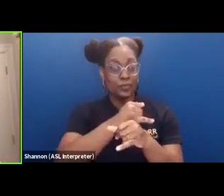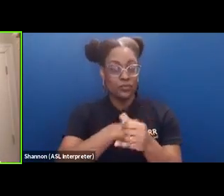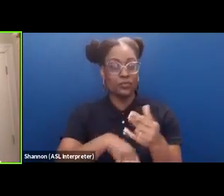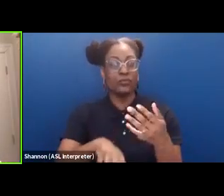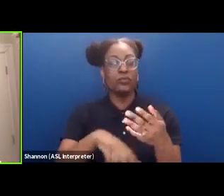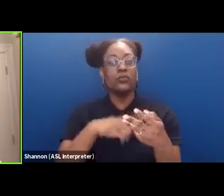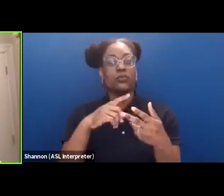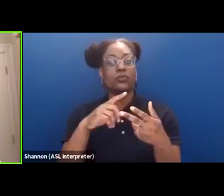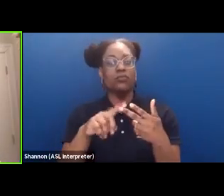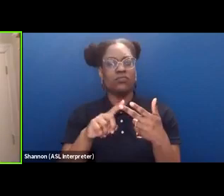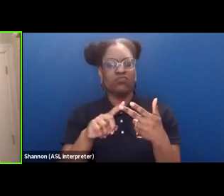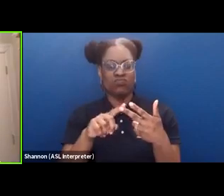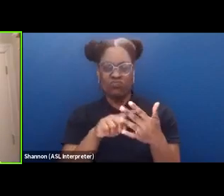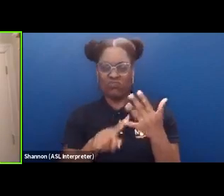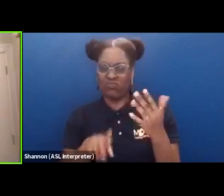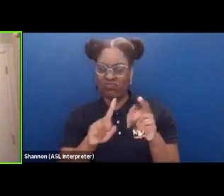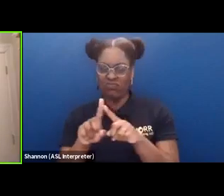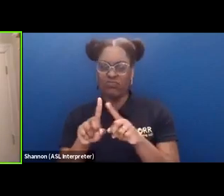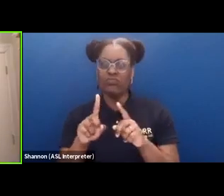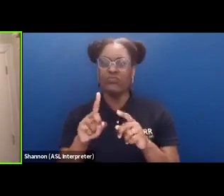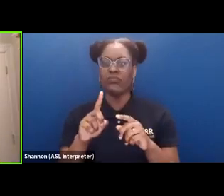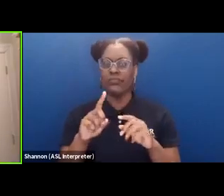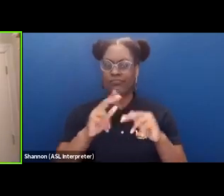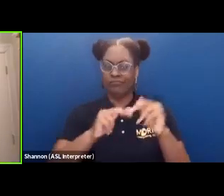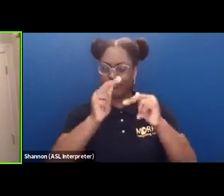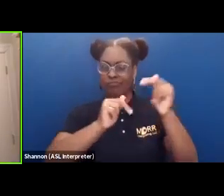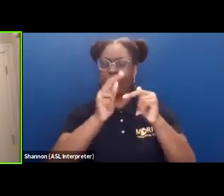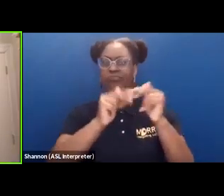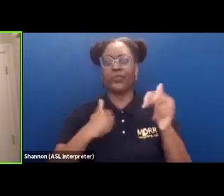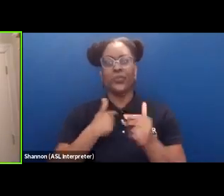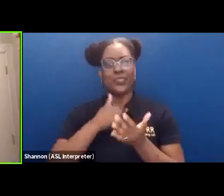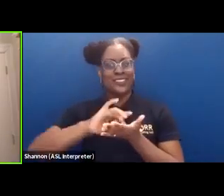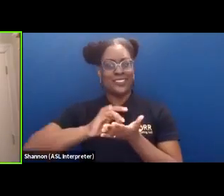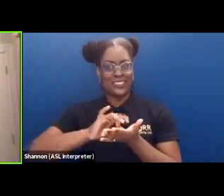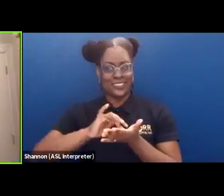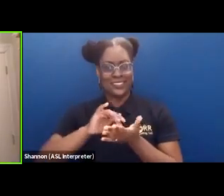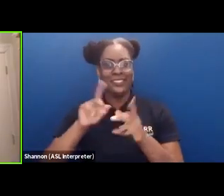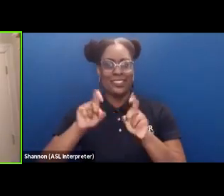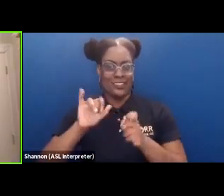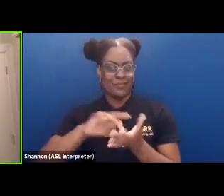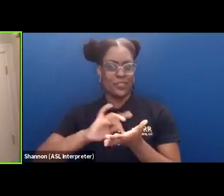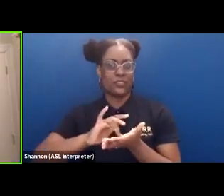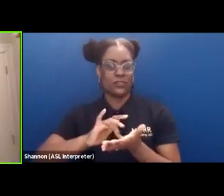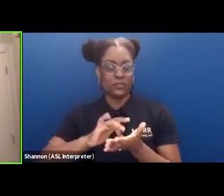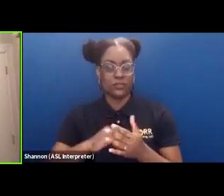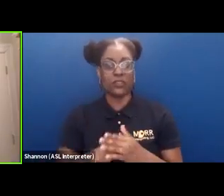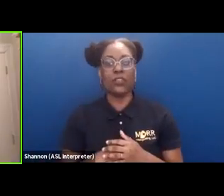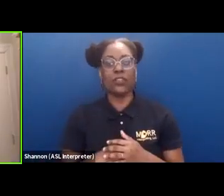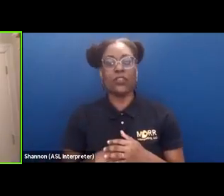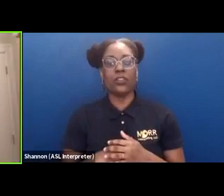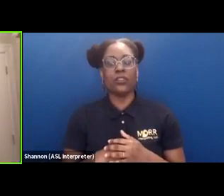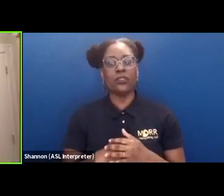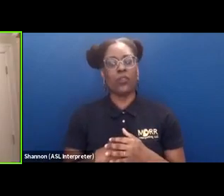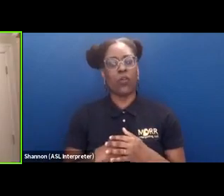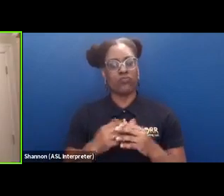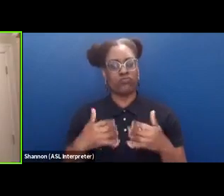because of that, we're seeing this new class of how incarceration means